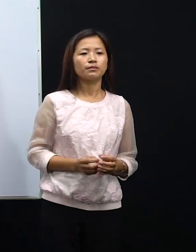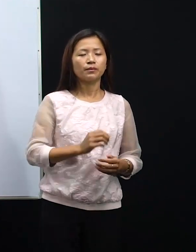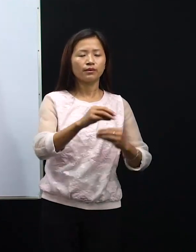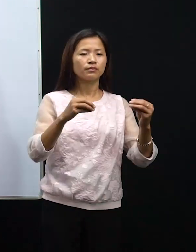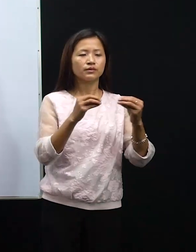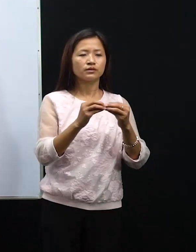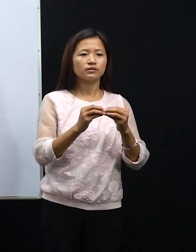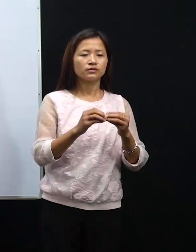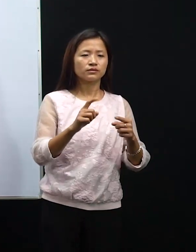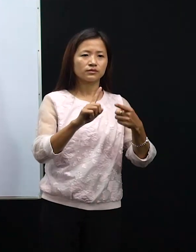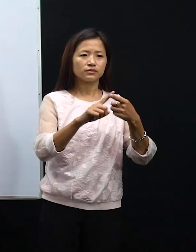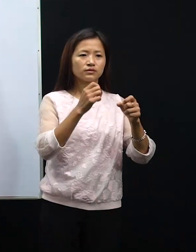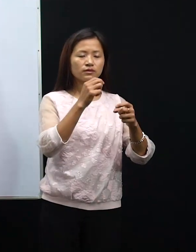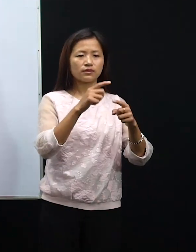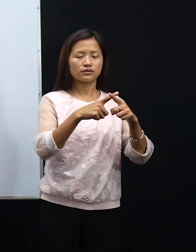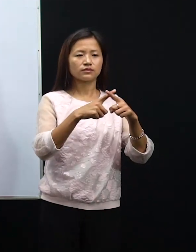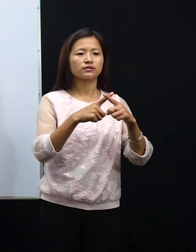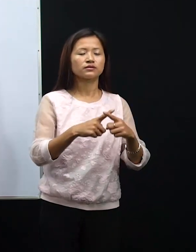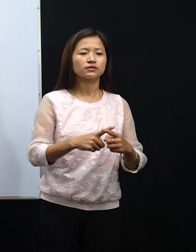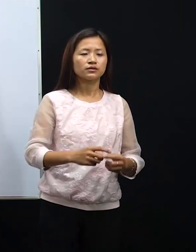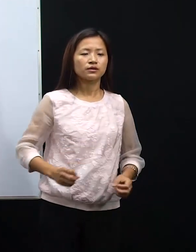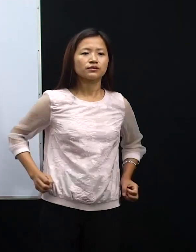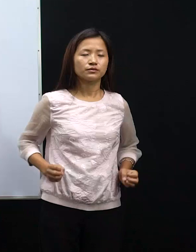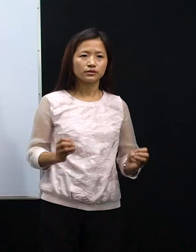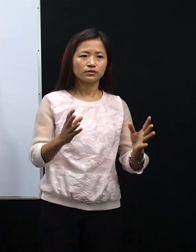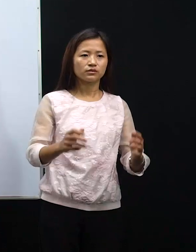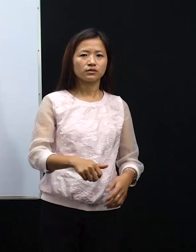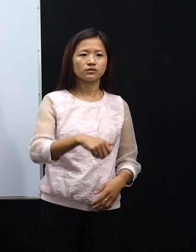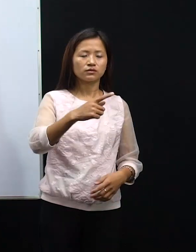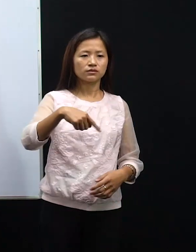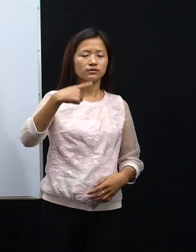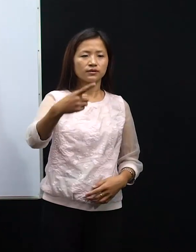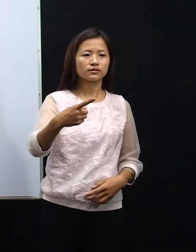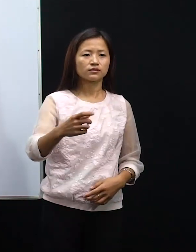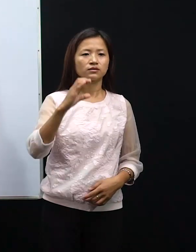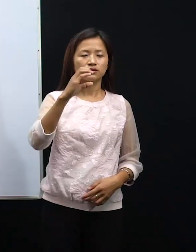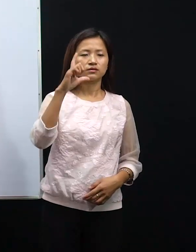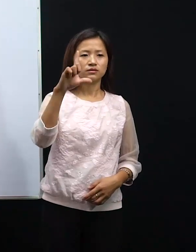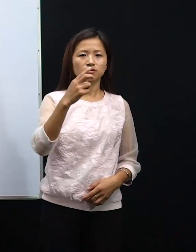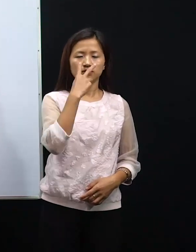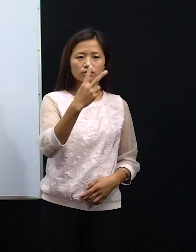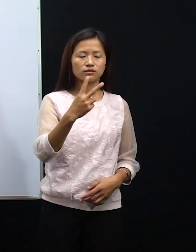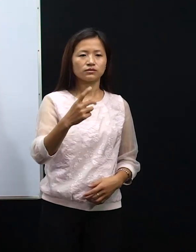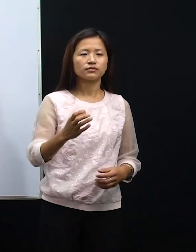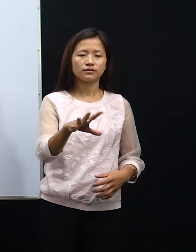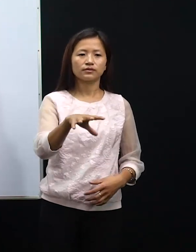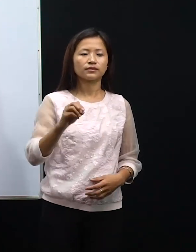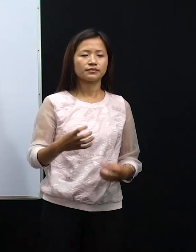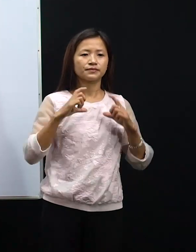So with this we will conclude here and we will begin with the exercises in the next class. See you soon. Take care.